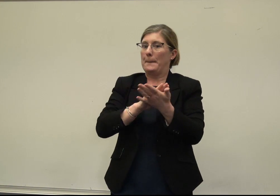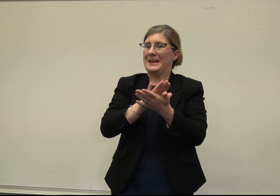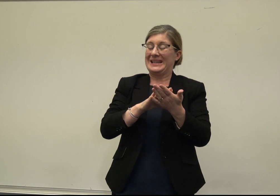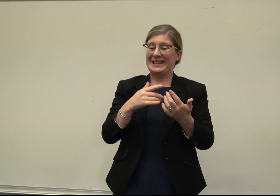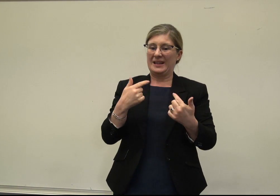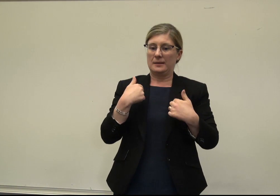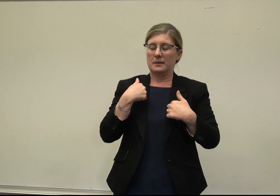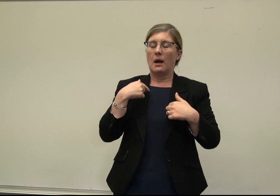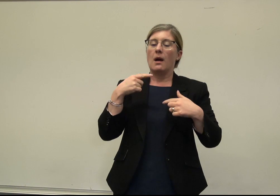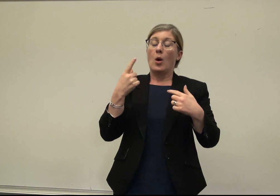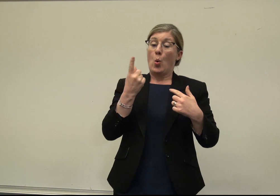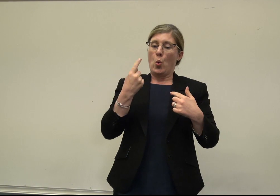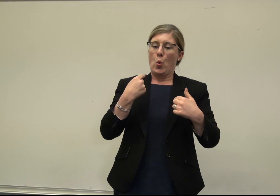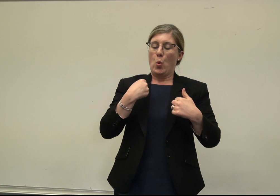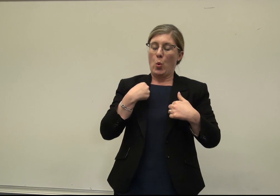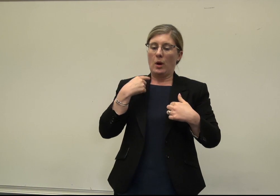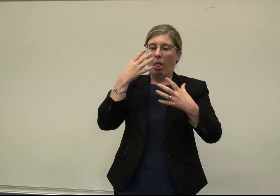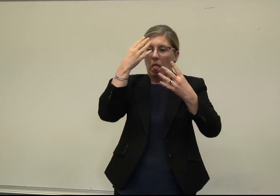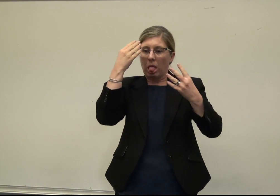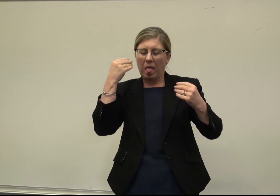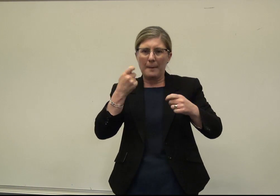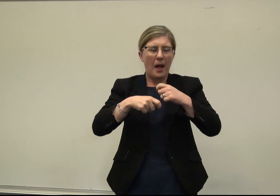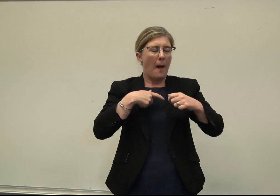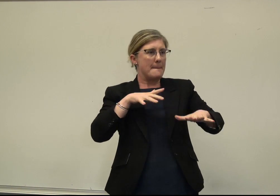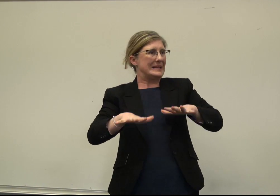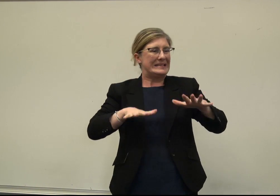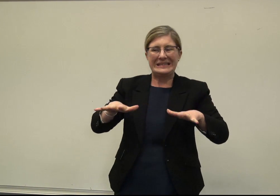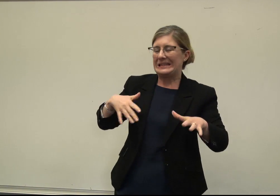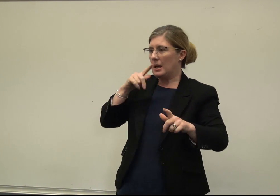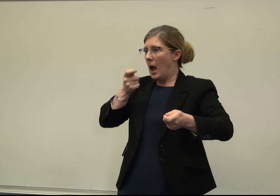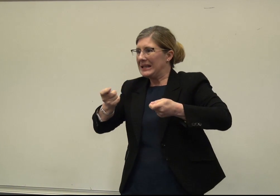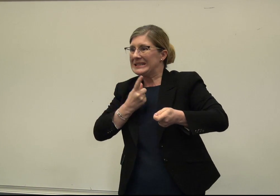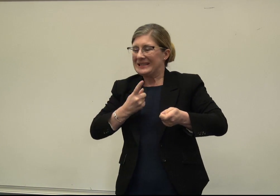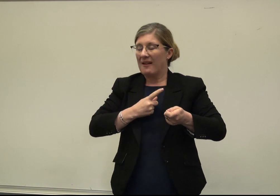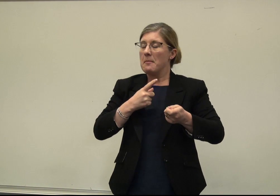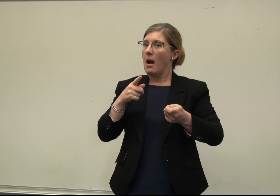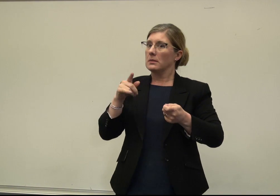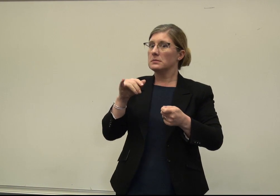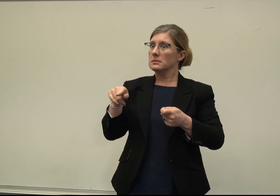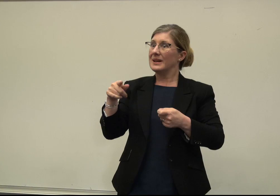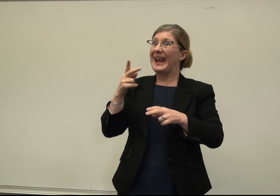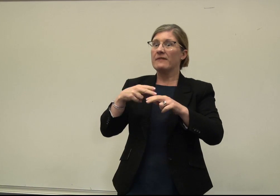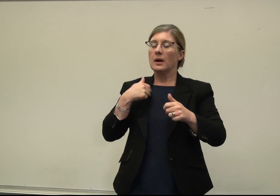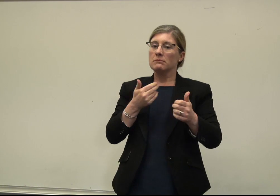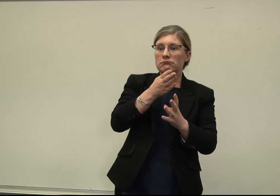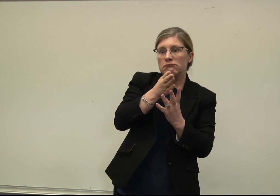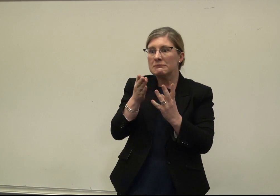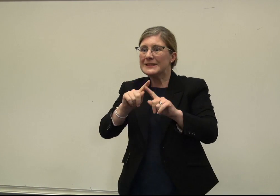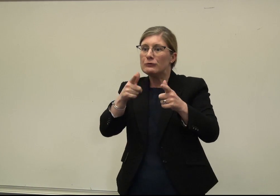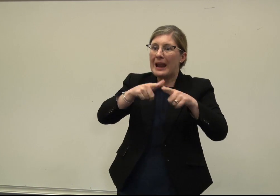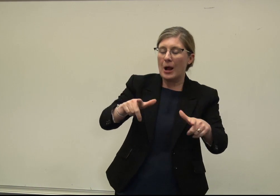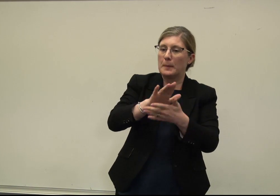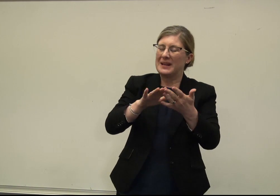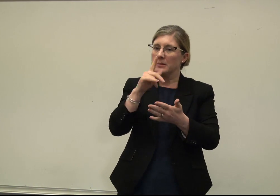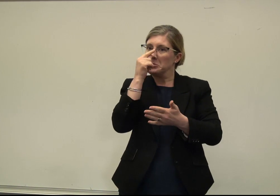autonomy, show up 4 or 5 years later, which is an enormously long time in terms of autonomy,